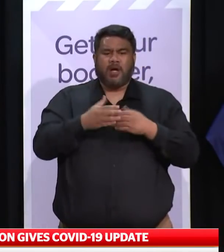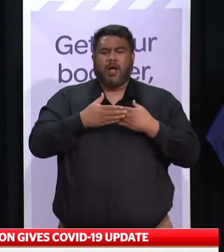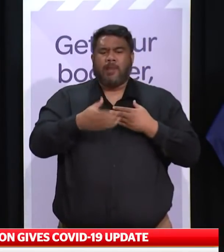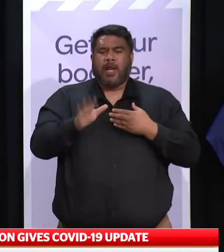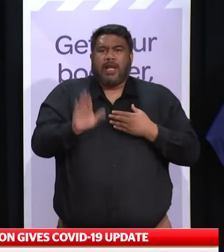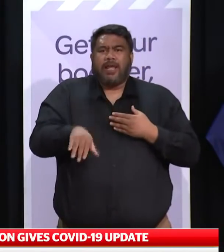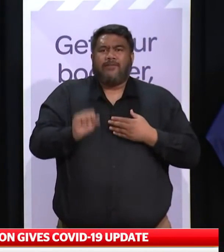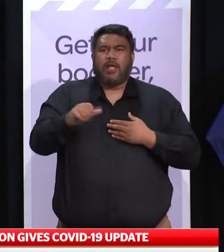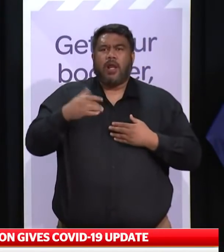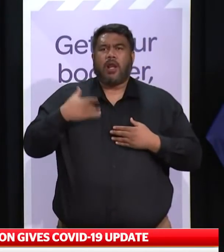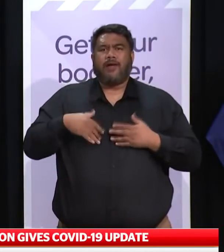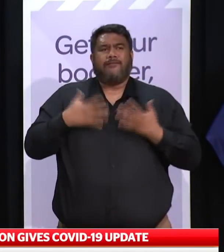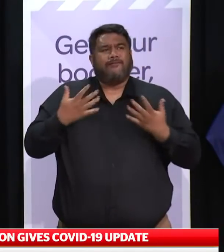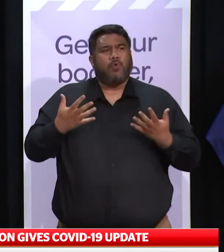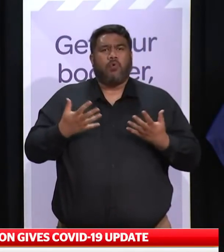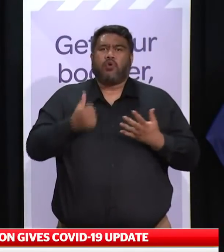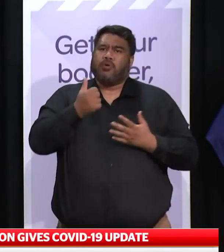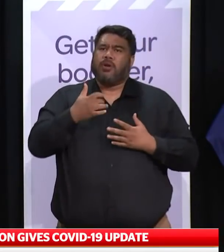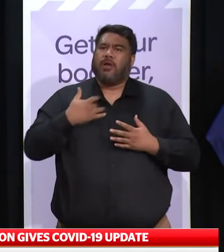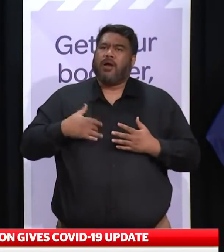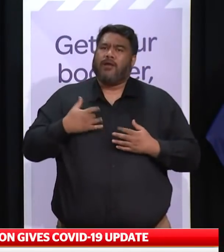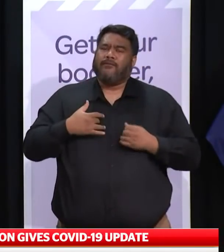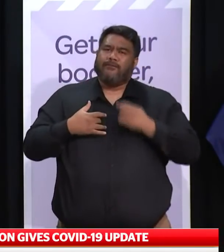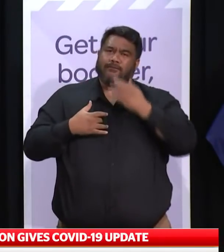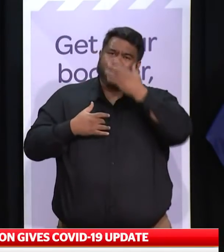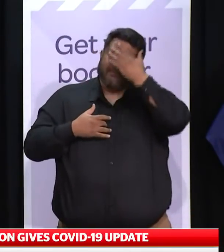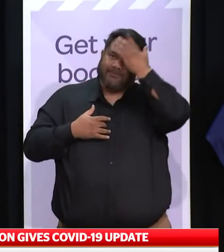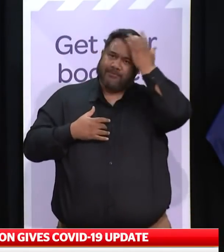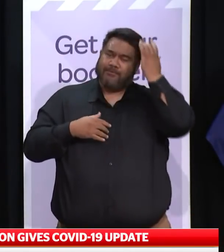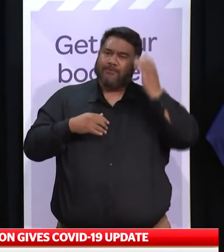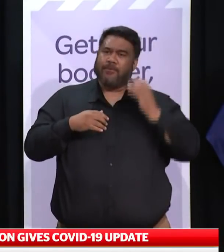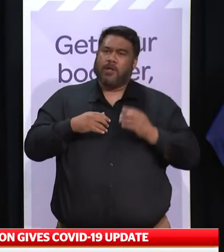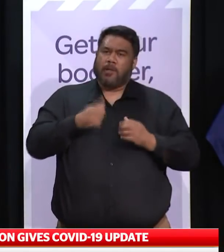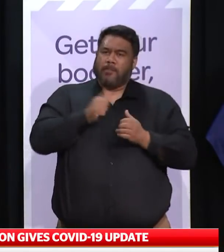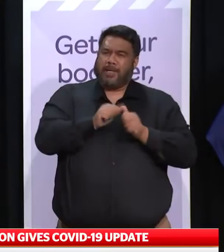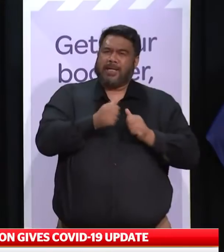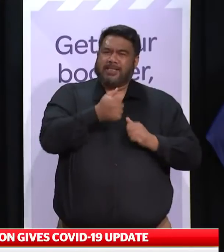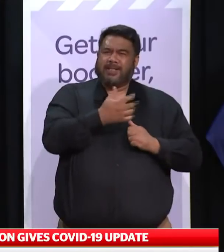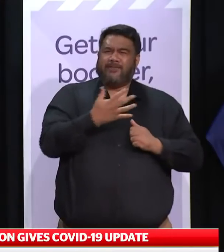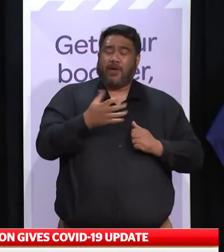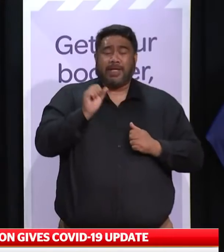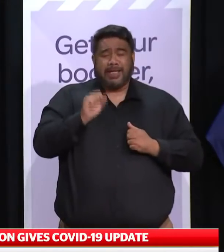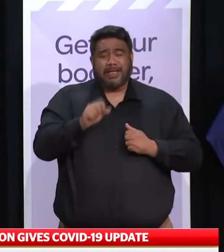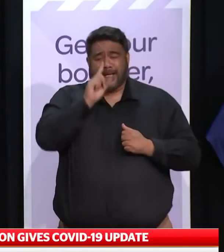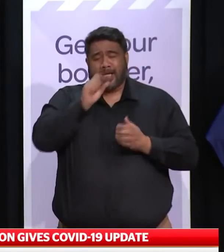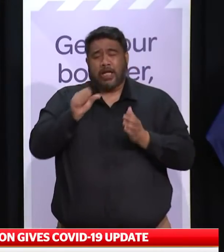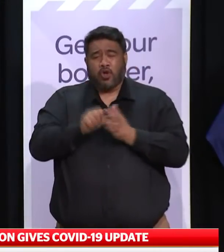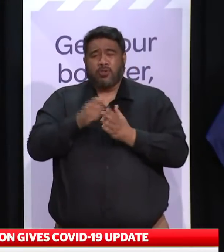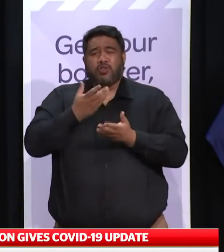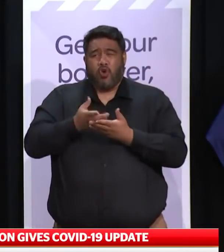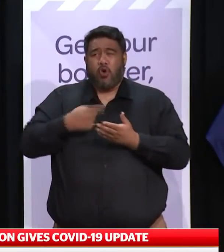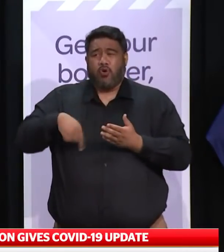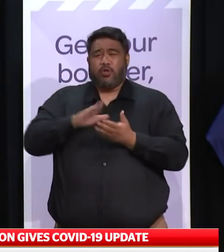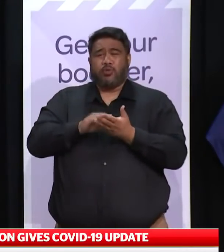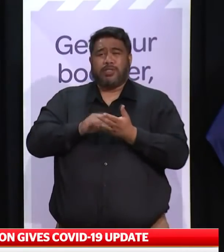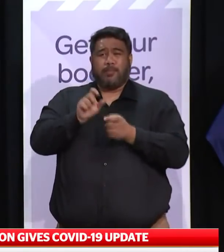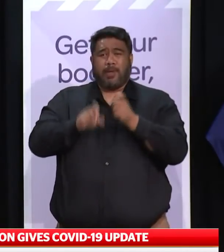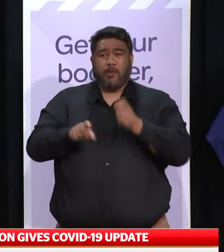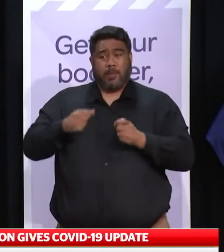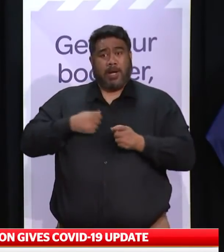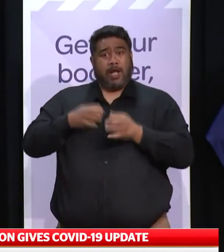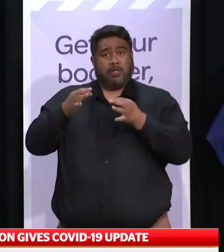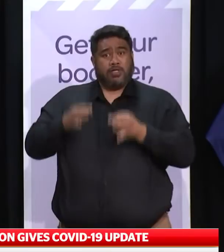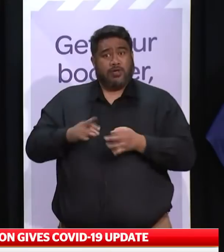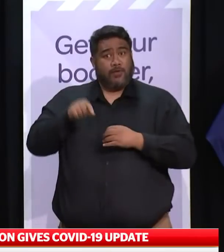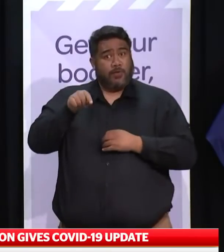support in retirement. I recognise that there is a cost associated with that, but that's the priority decision that we make. As an economy, I